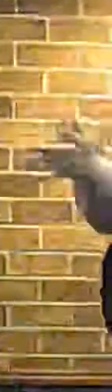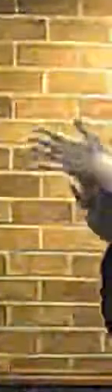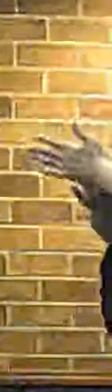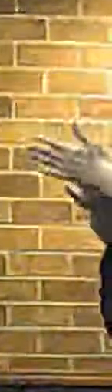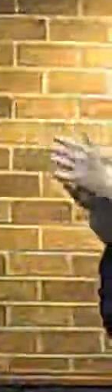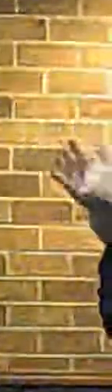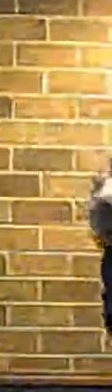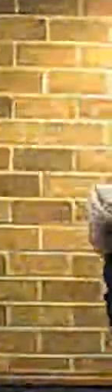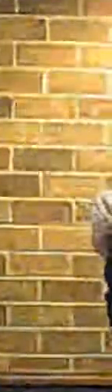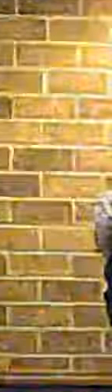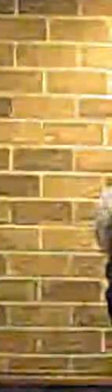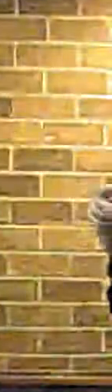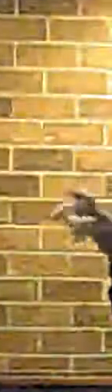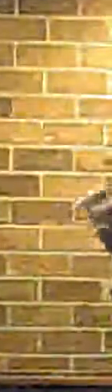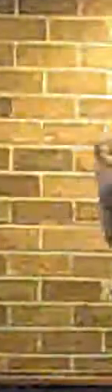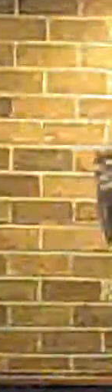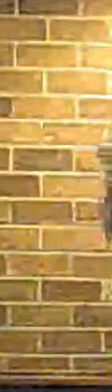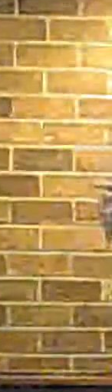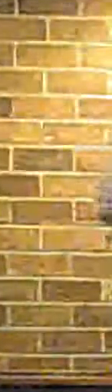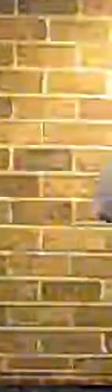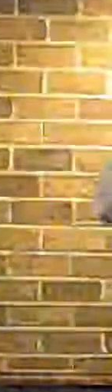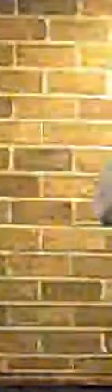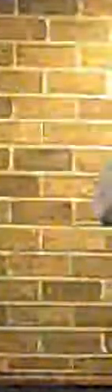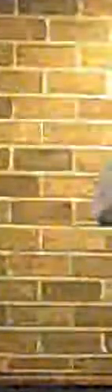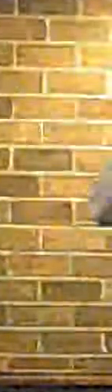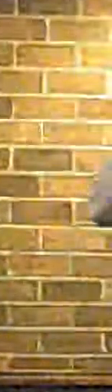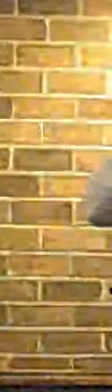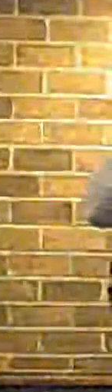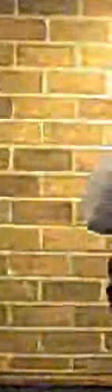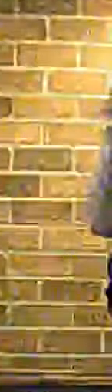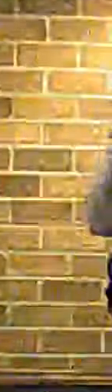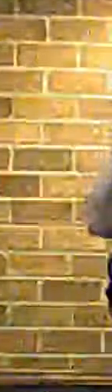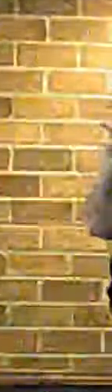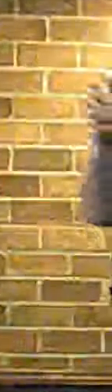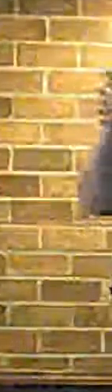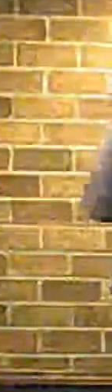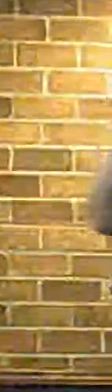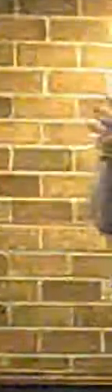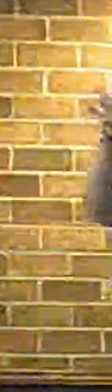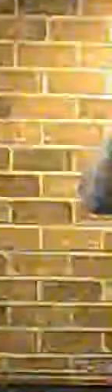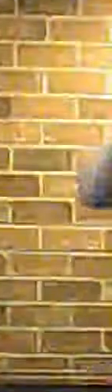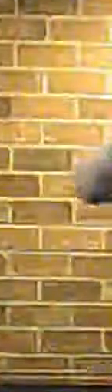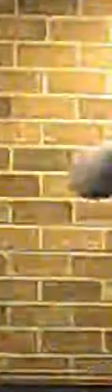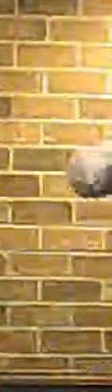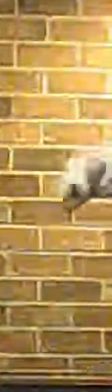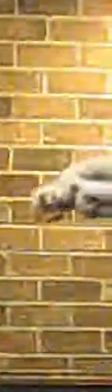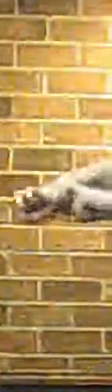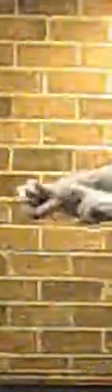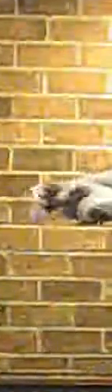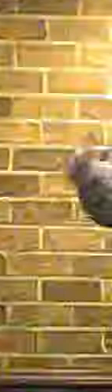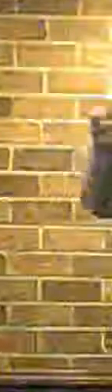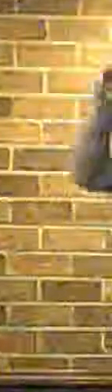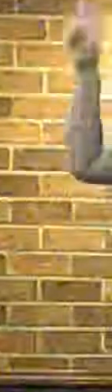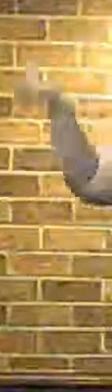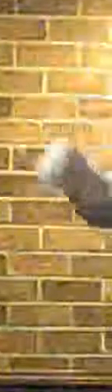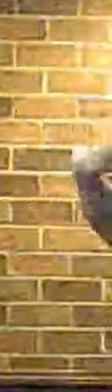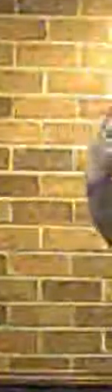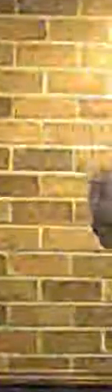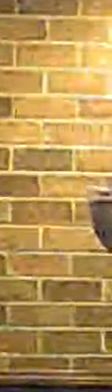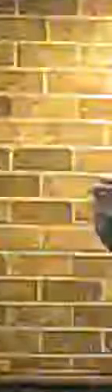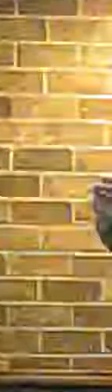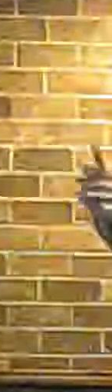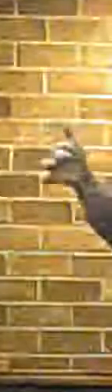Another, uh, of data, um, an American set of data used an international criteria, and again